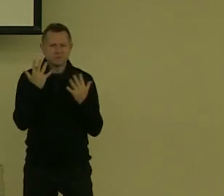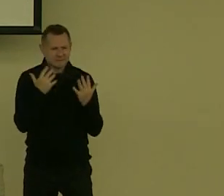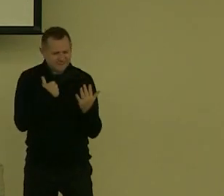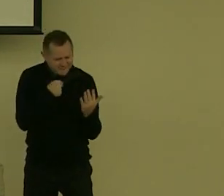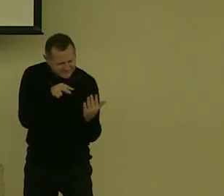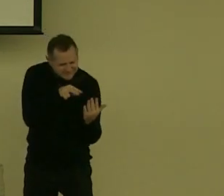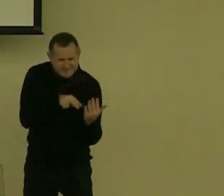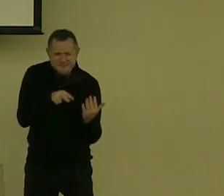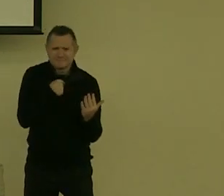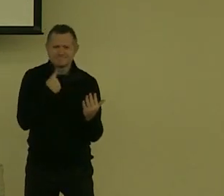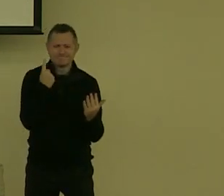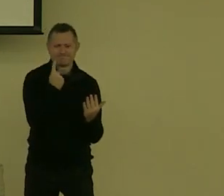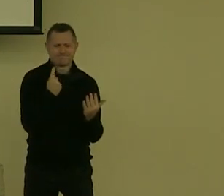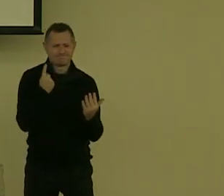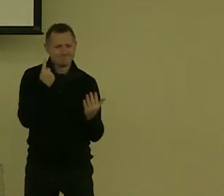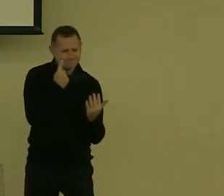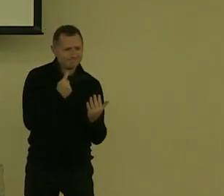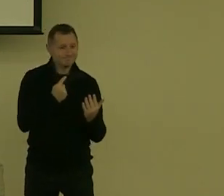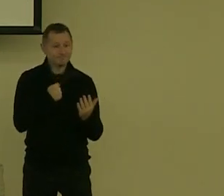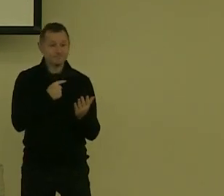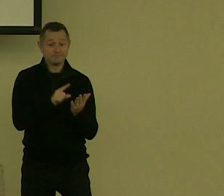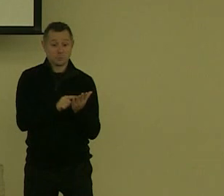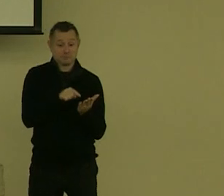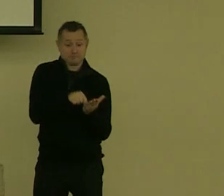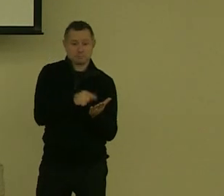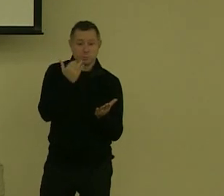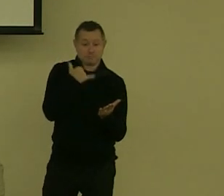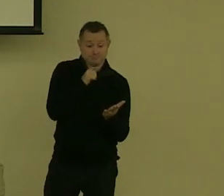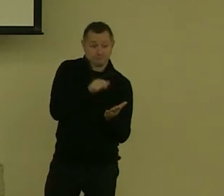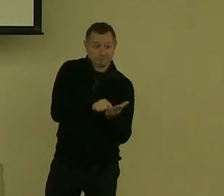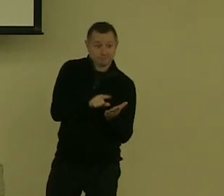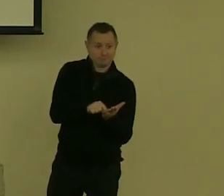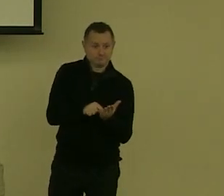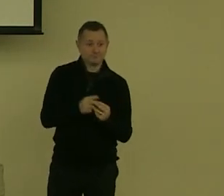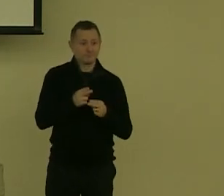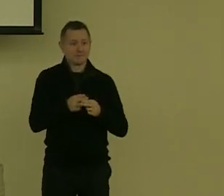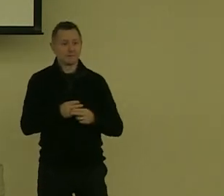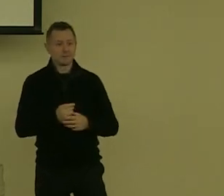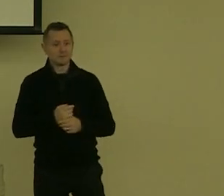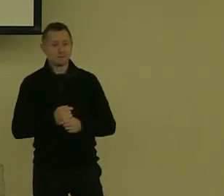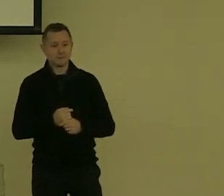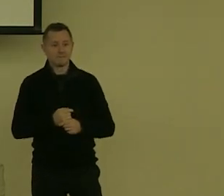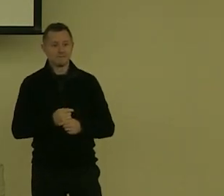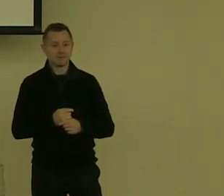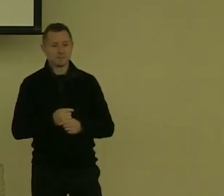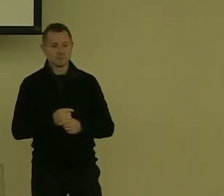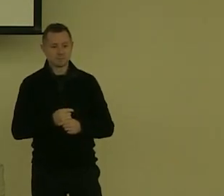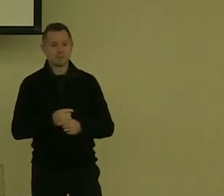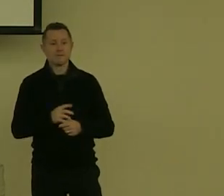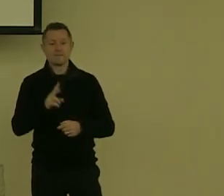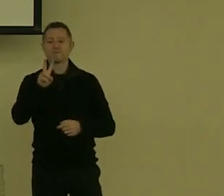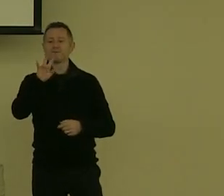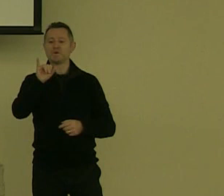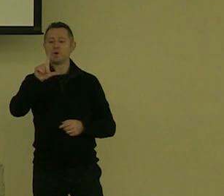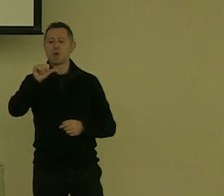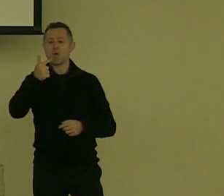for the Village Voice, and it was at that time that I was also writing my dissertation about comics, and it